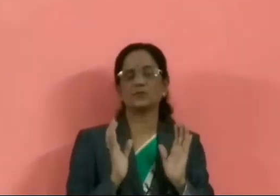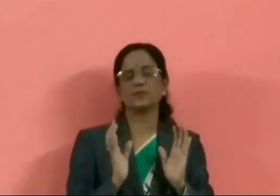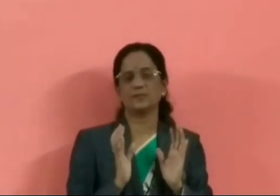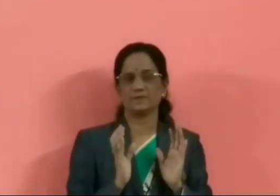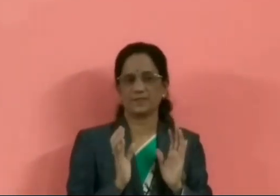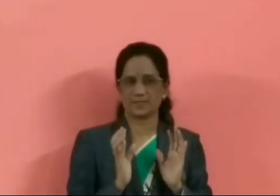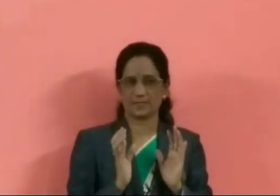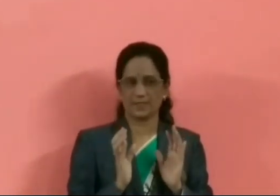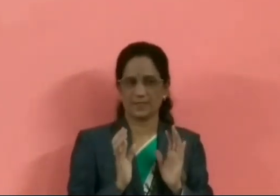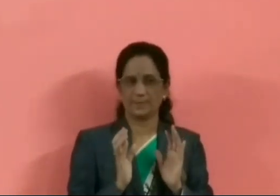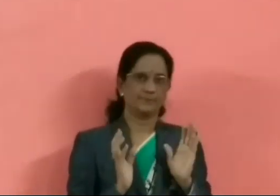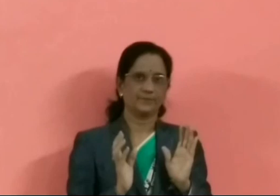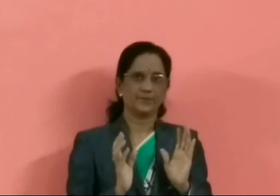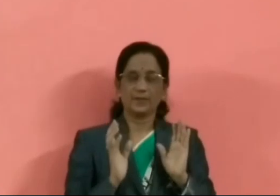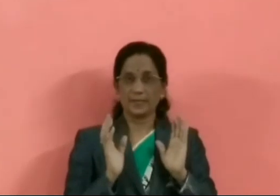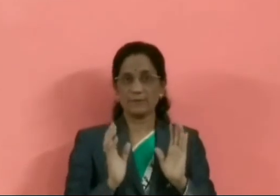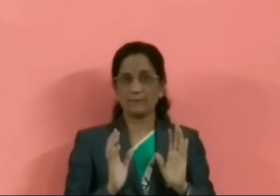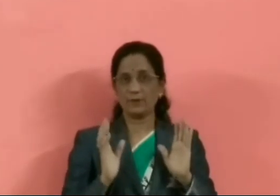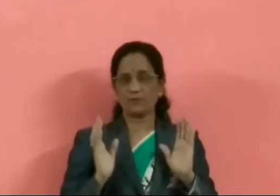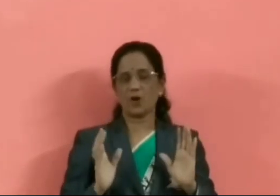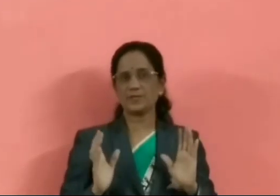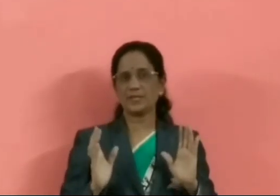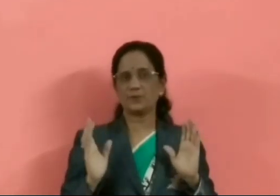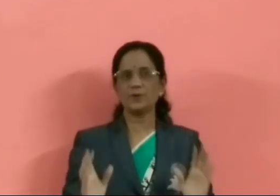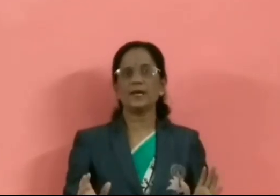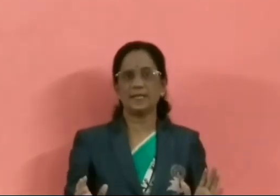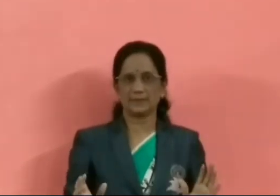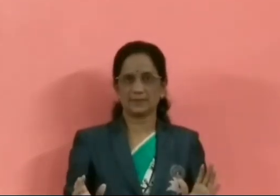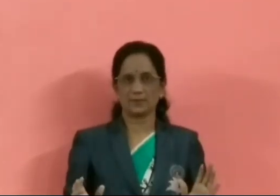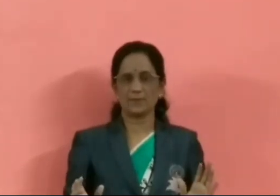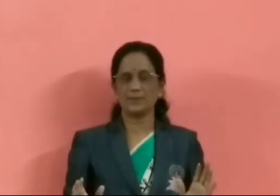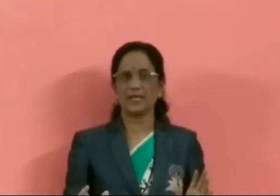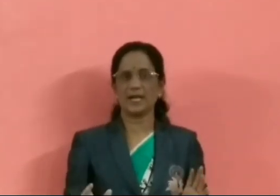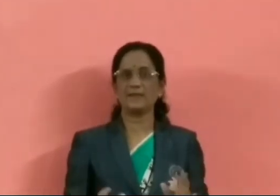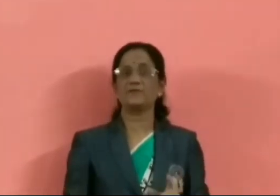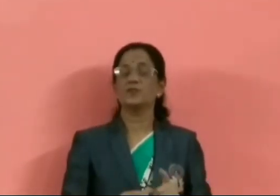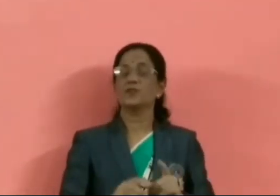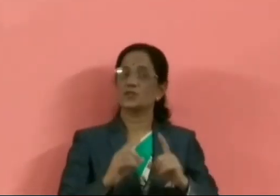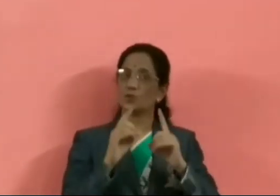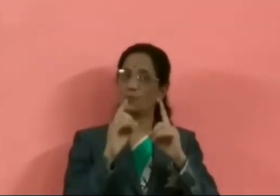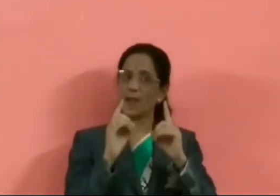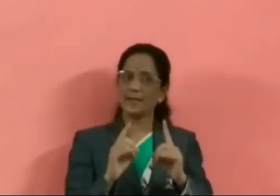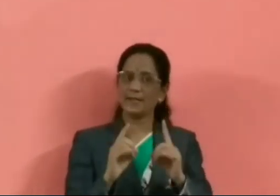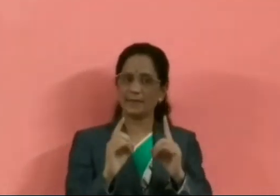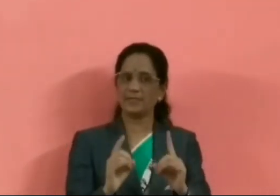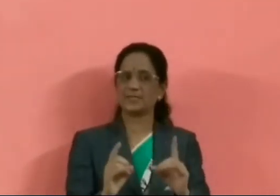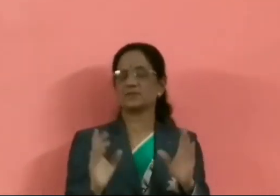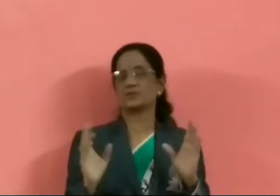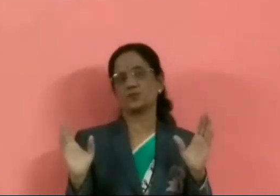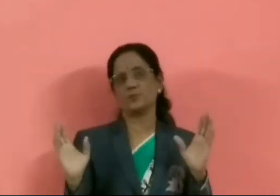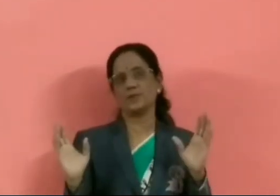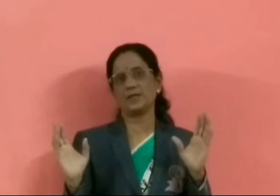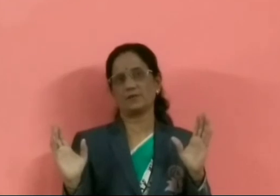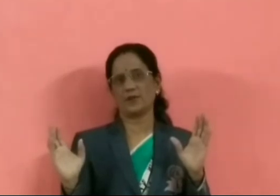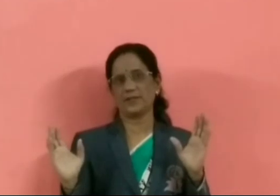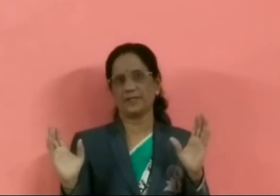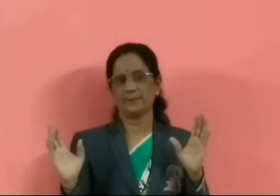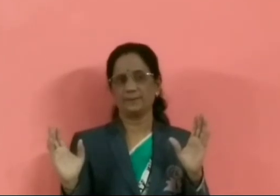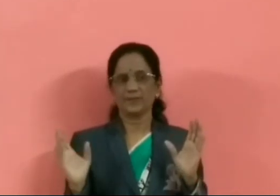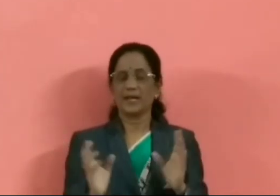the first aid. If we want a good health of the life, so bad habits should be avoided. And